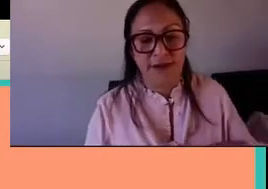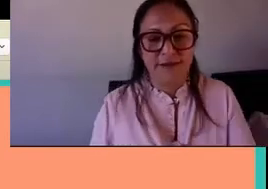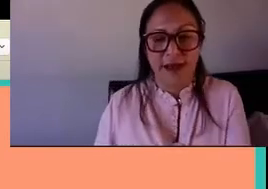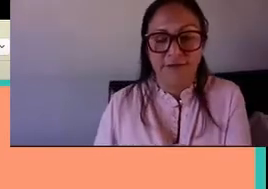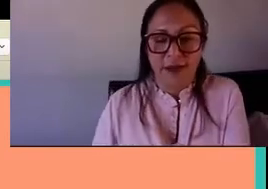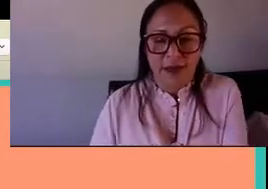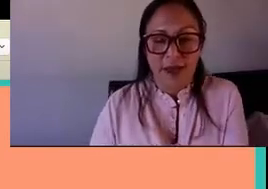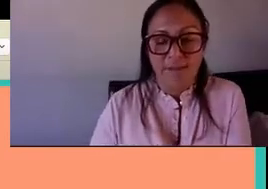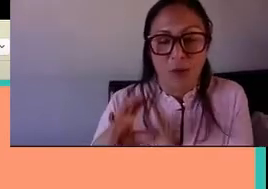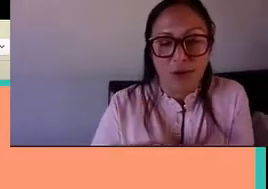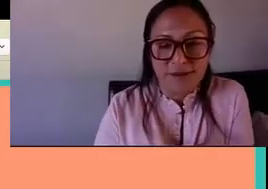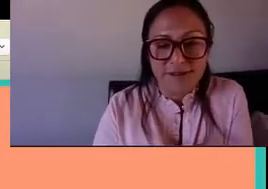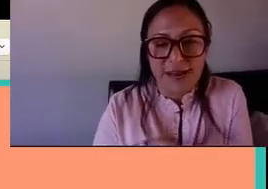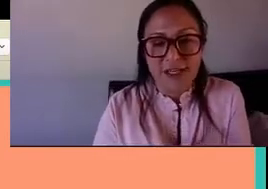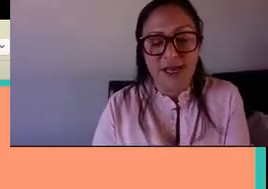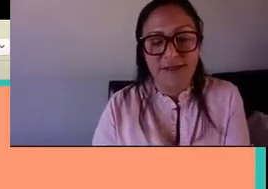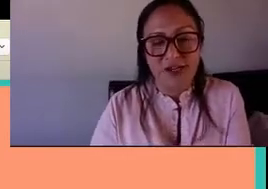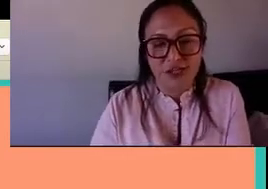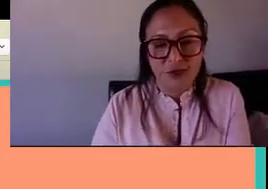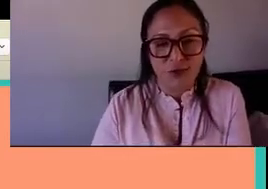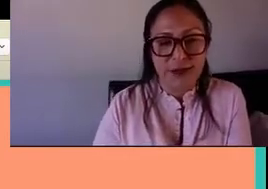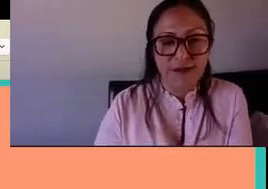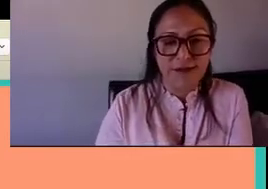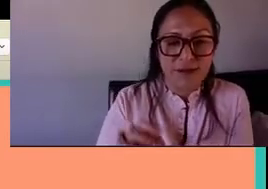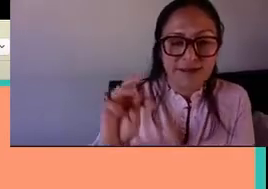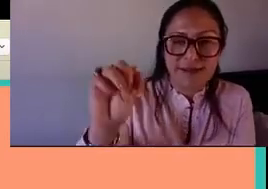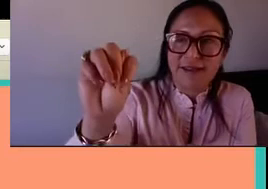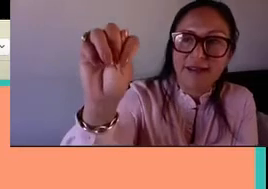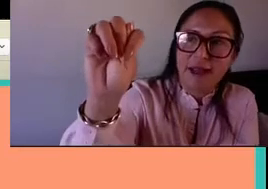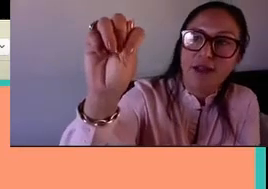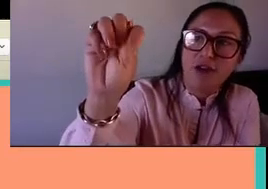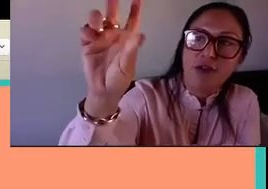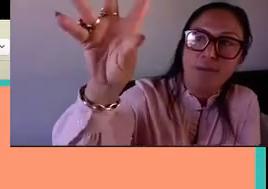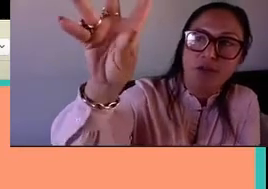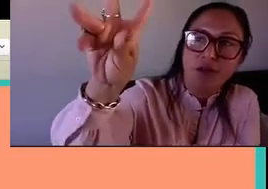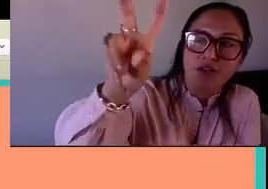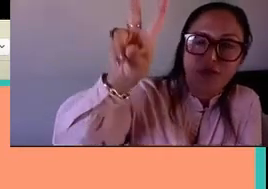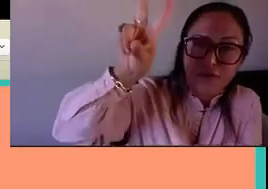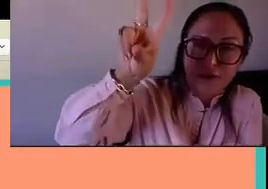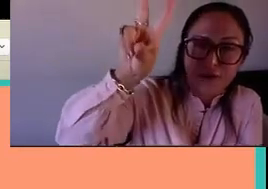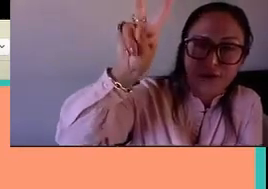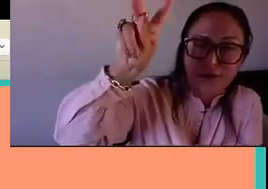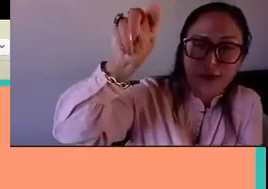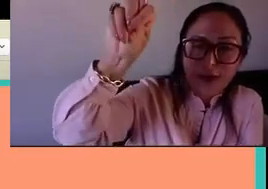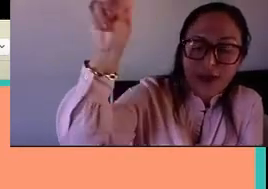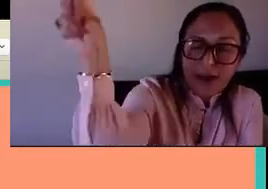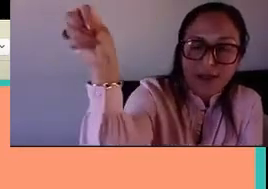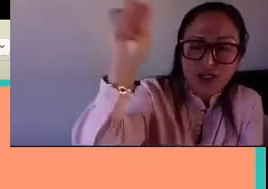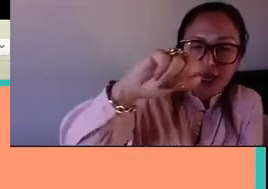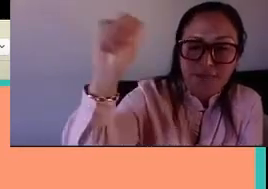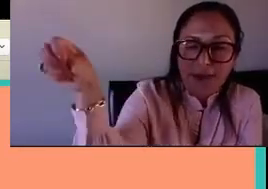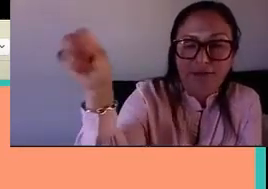training is kind of an important stage that the children are in. So it's the T sign, your thumb between your 2 fingers